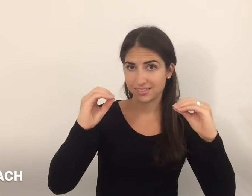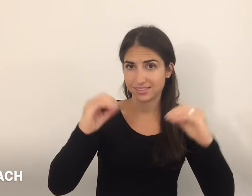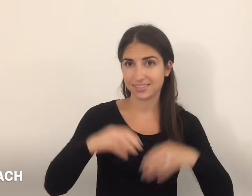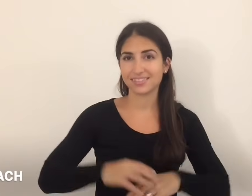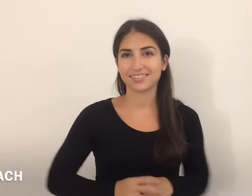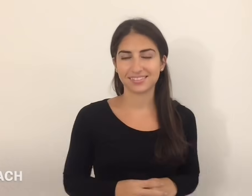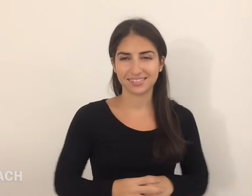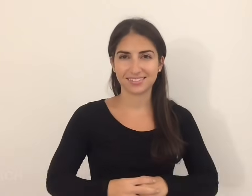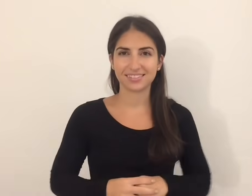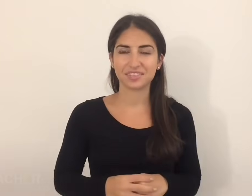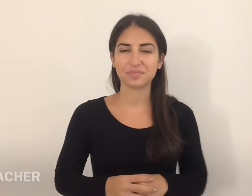Teach.